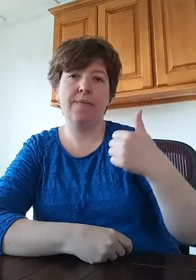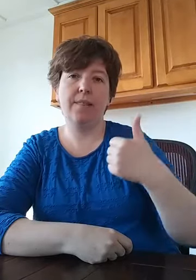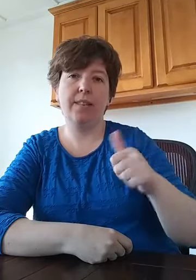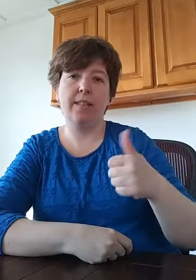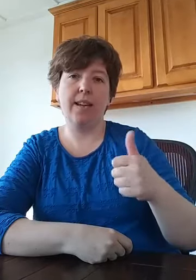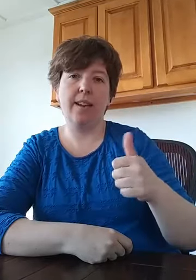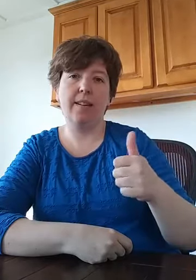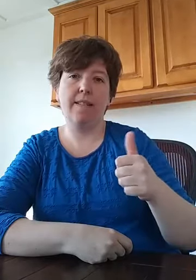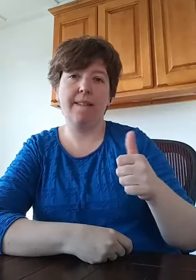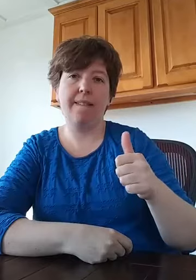10,